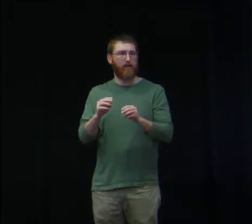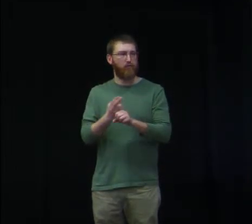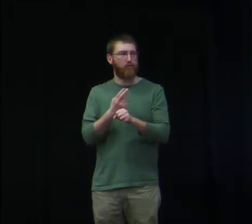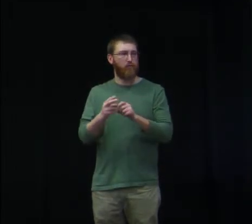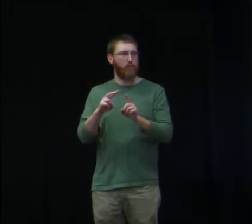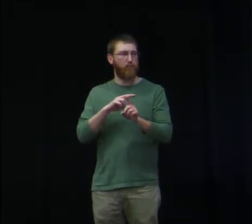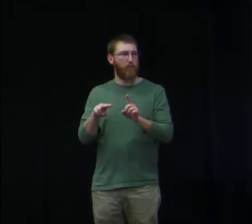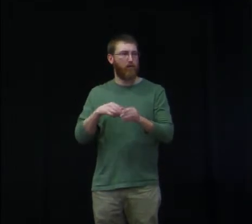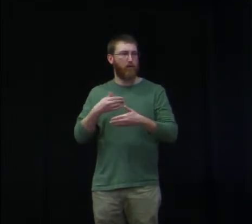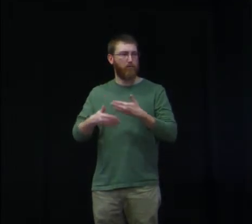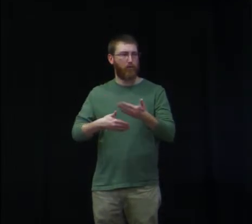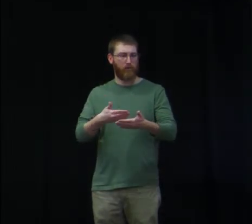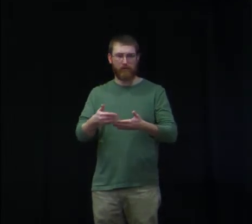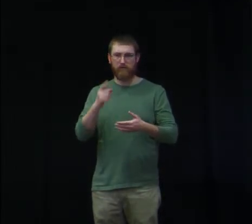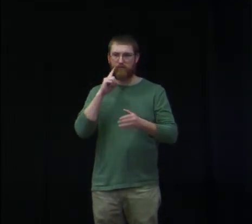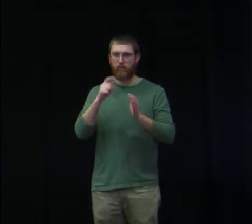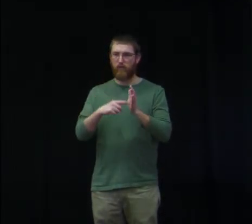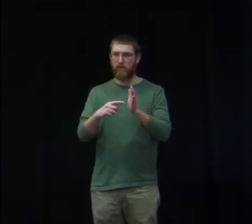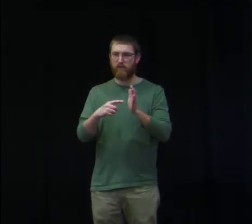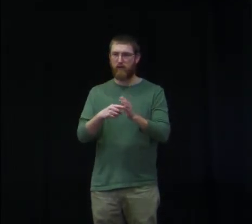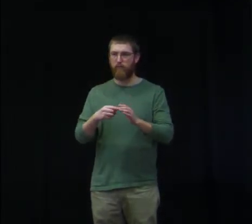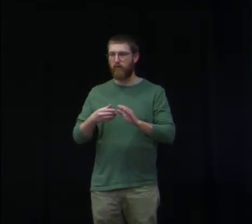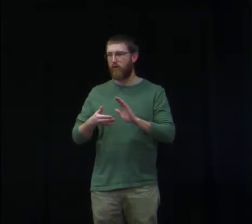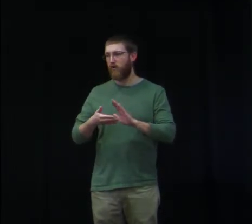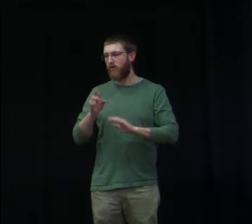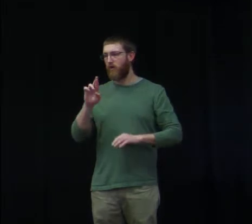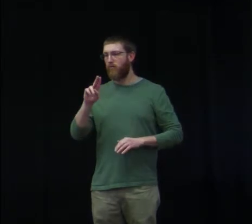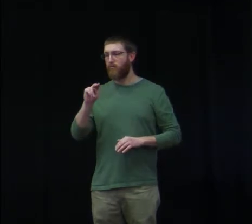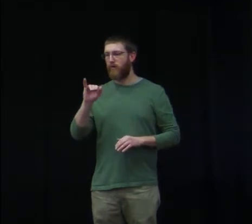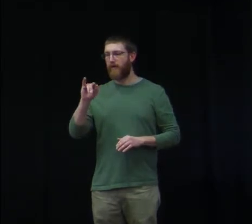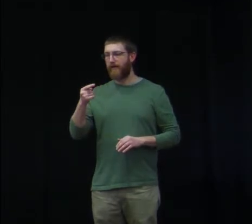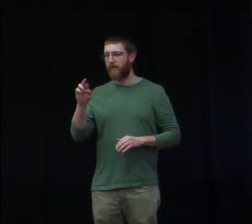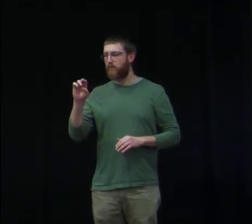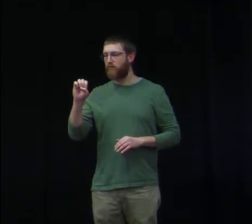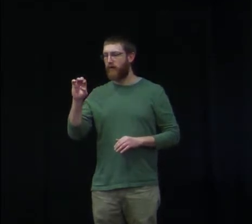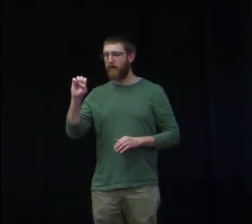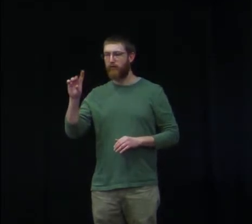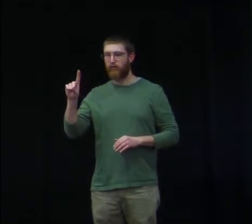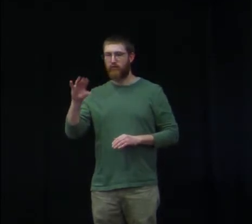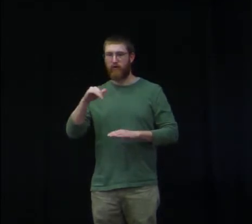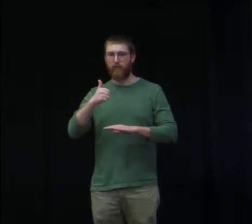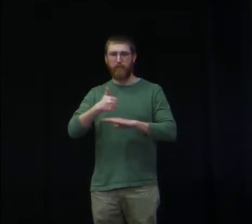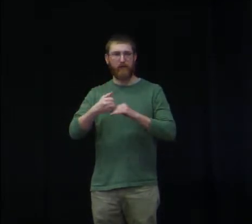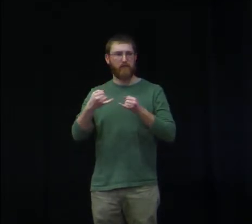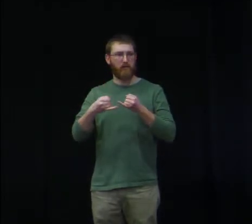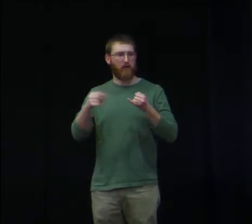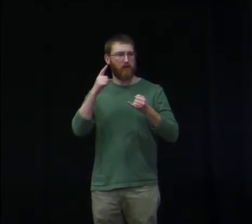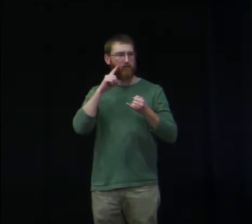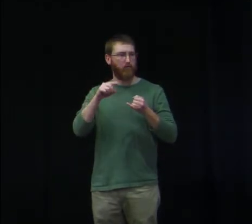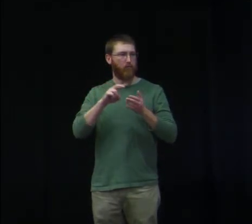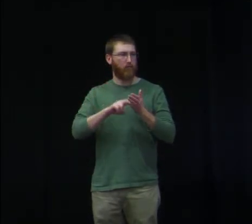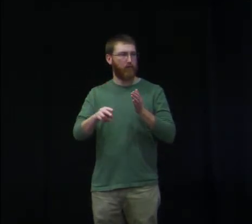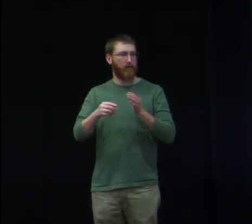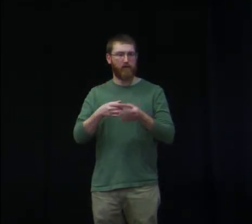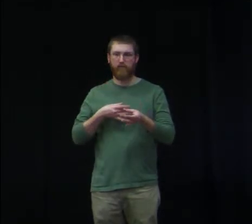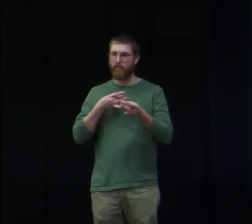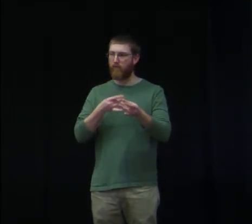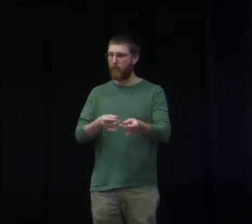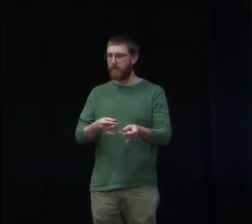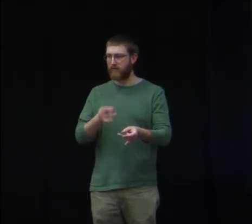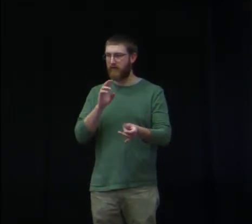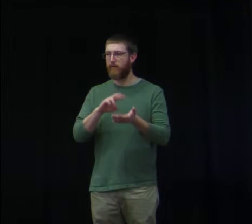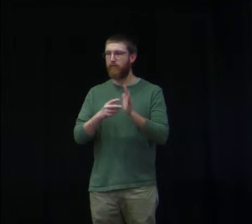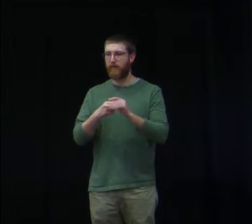progress. For example, if a running record is used to establish baseline for fluency, then a running record should be used